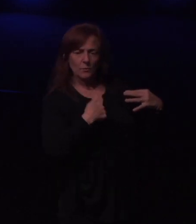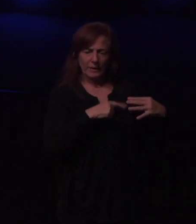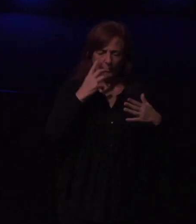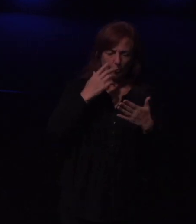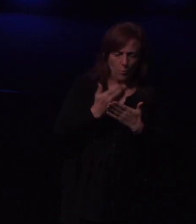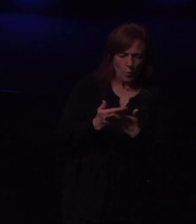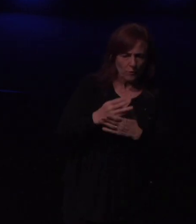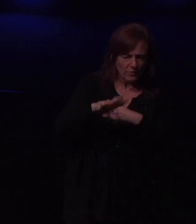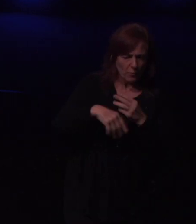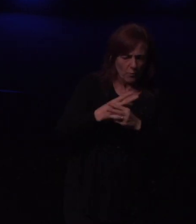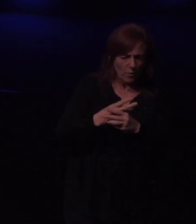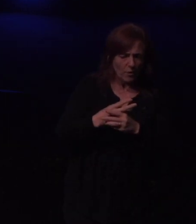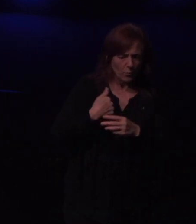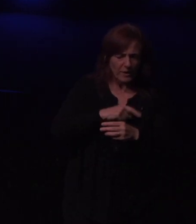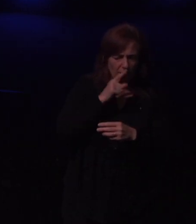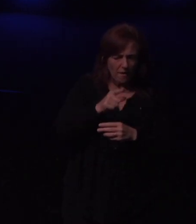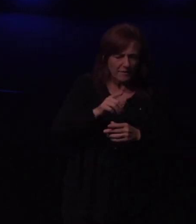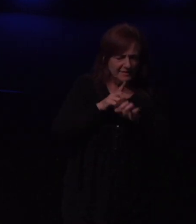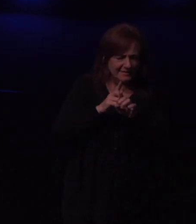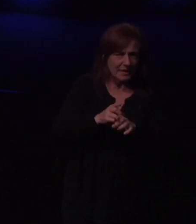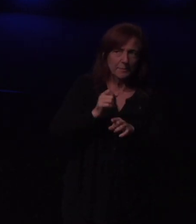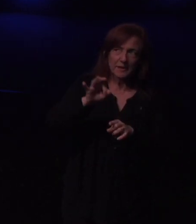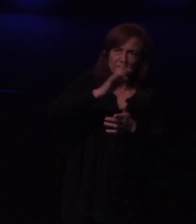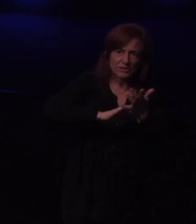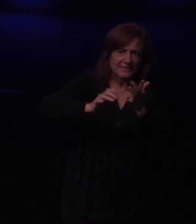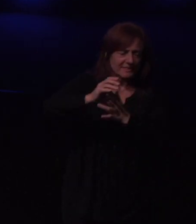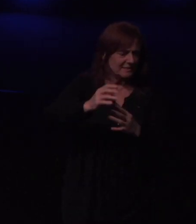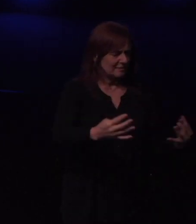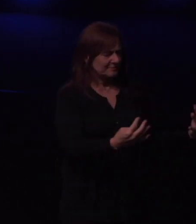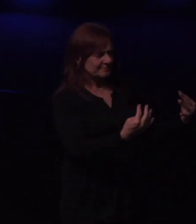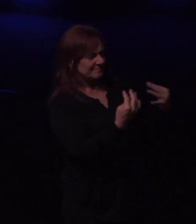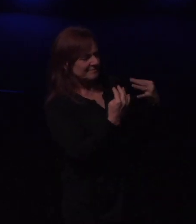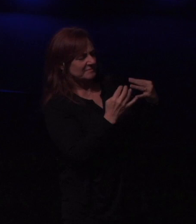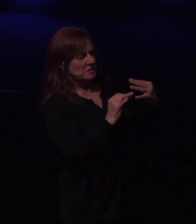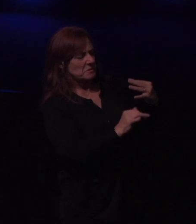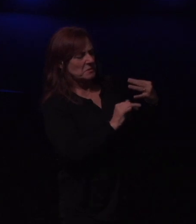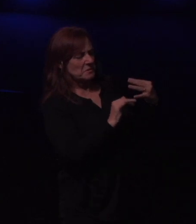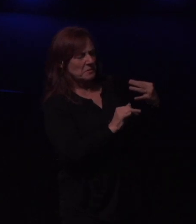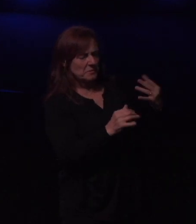to the world that we are the disciples of Jesus.